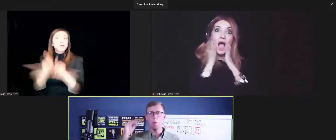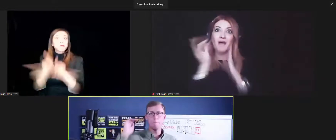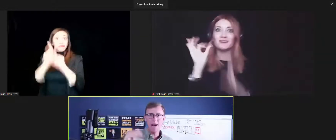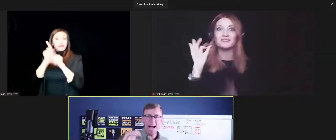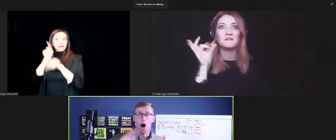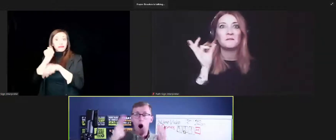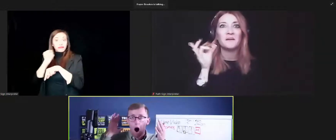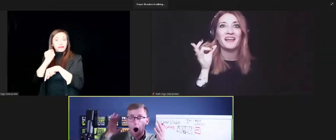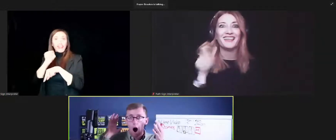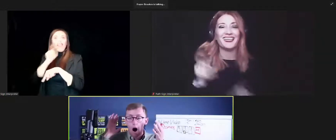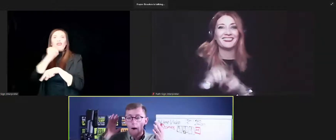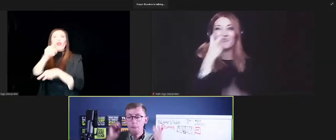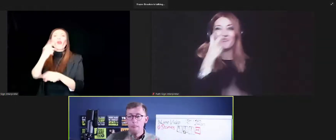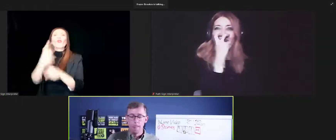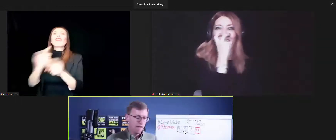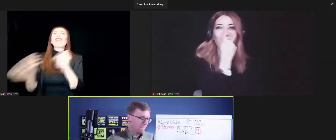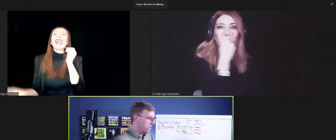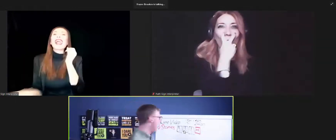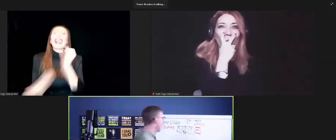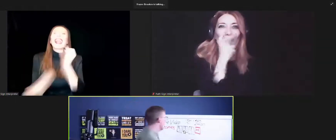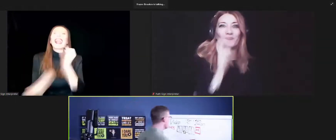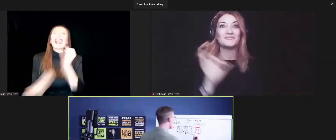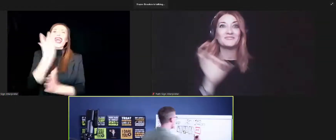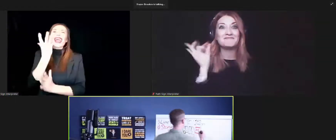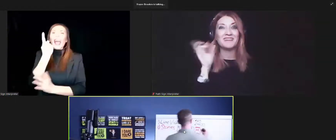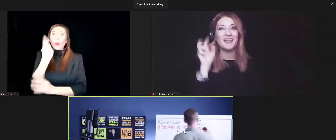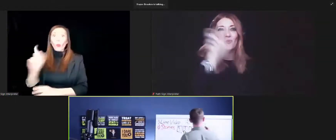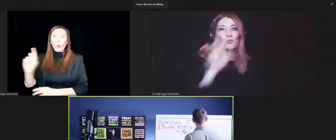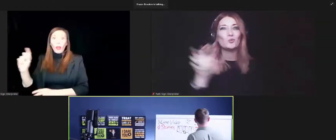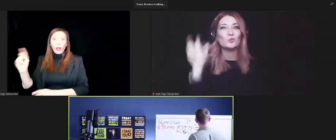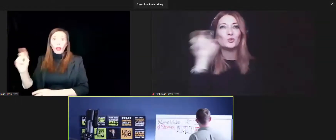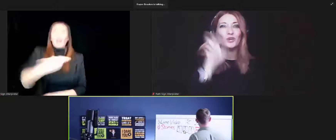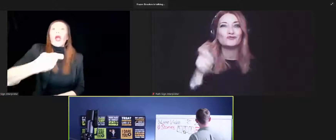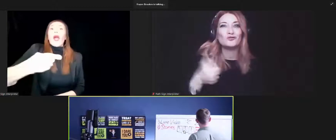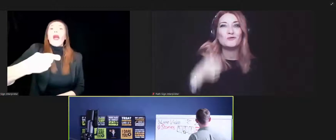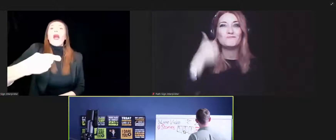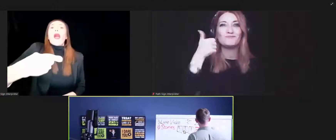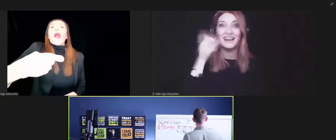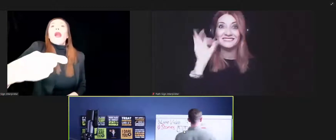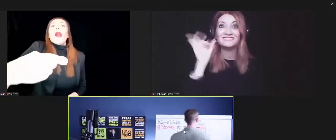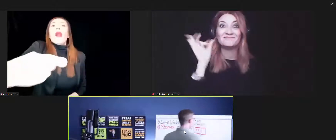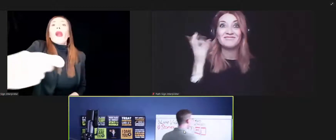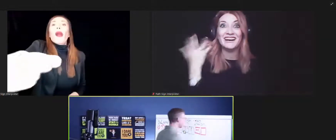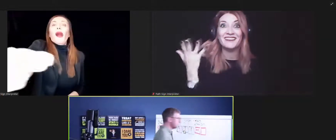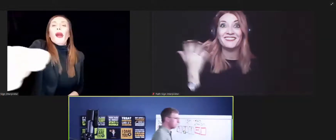cool, bang. The next video